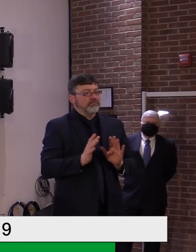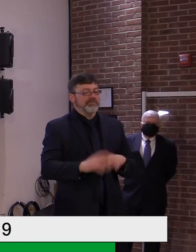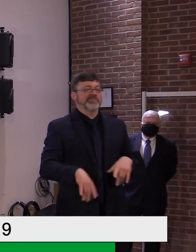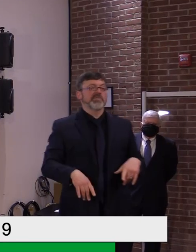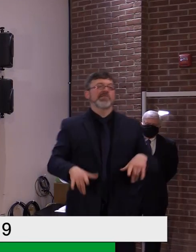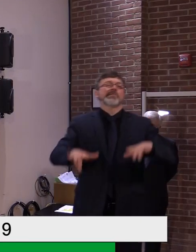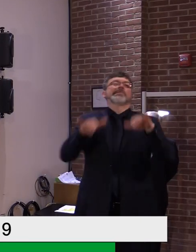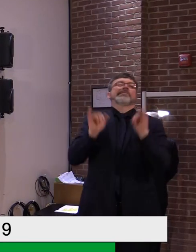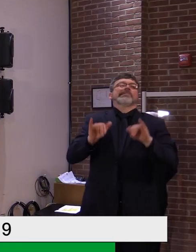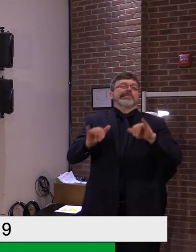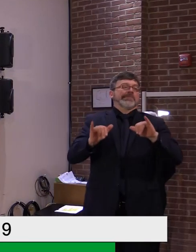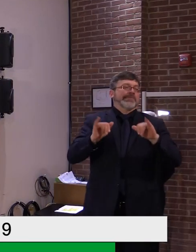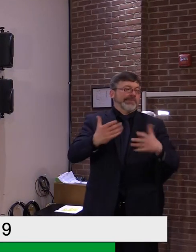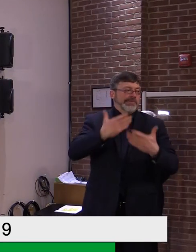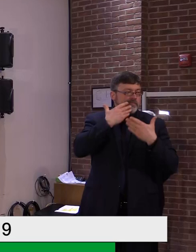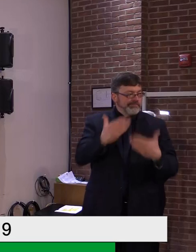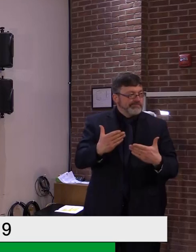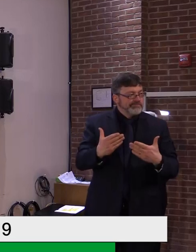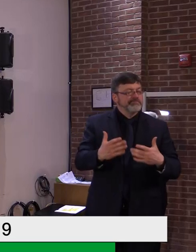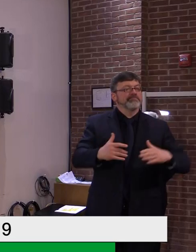Anne Wallace Allen, 7 days.